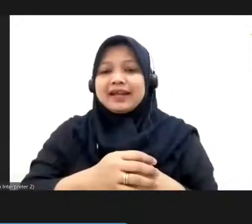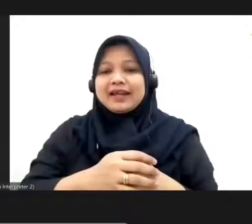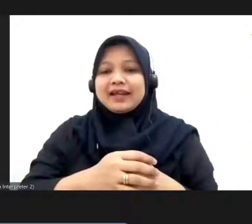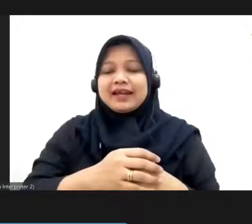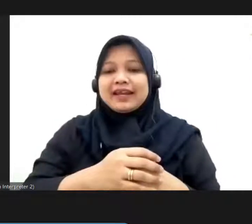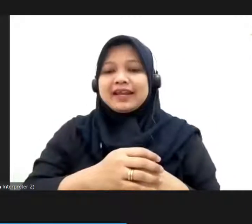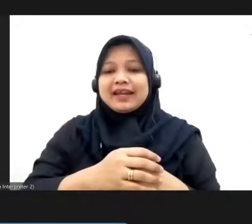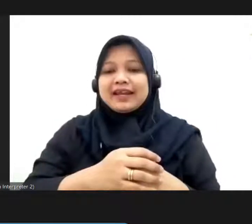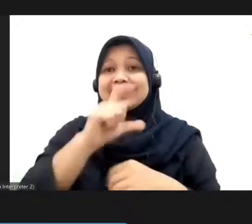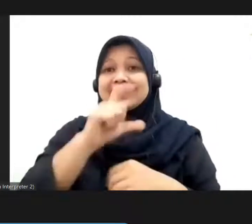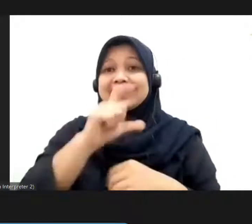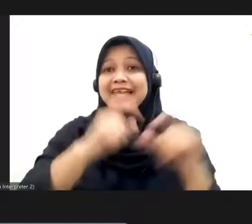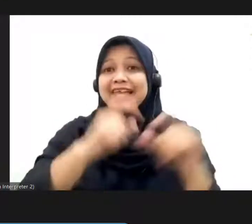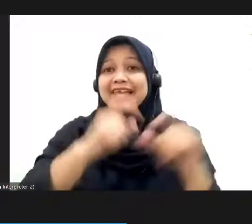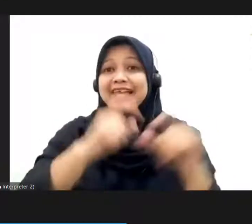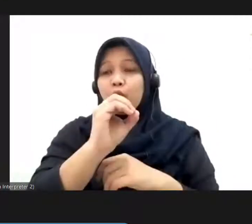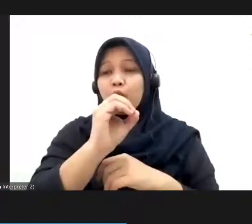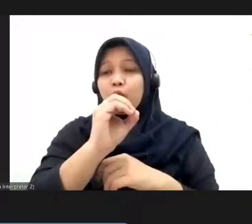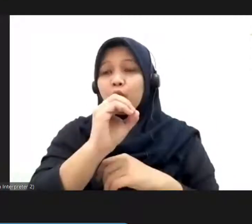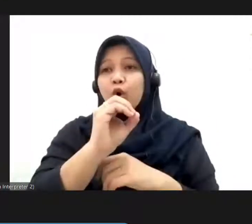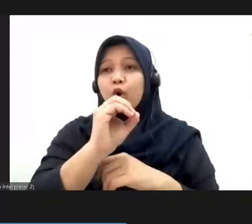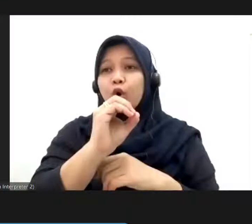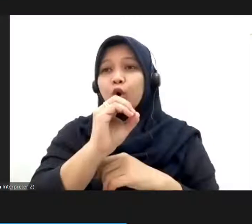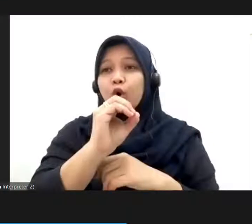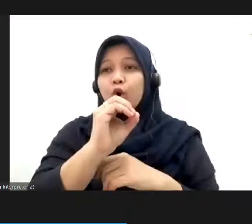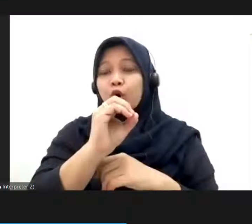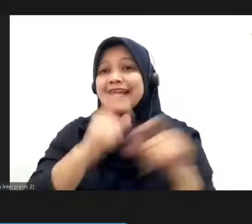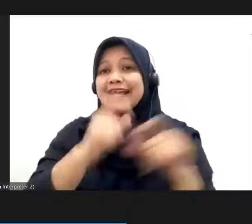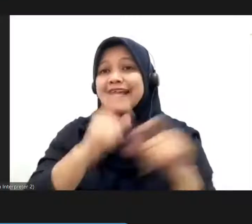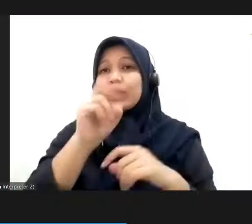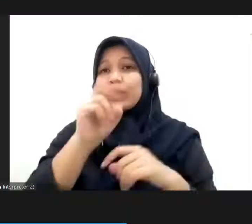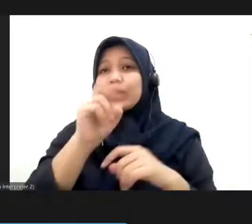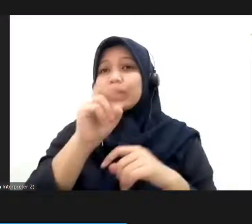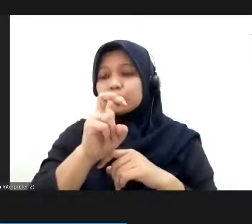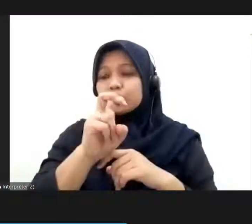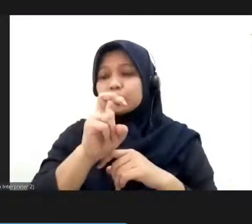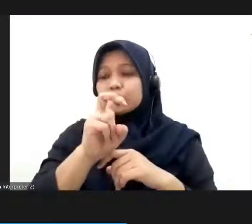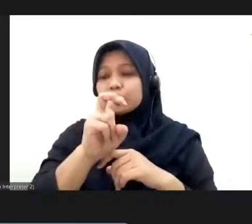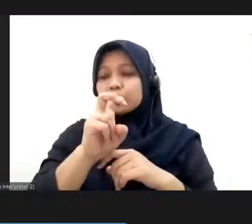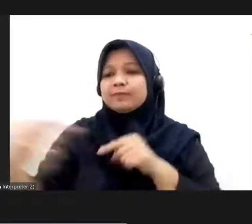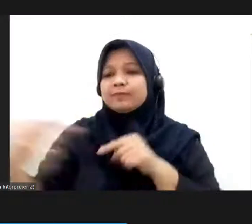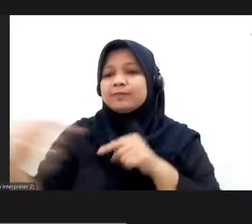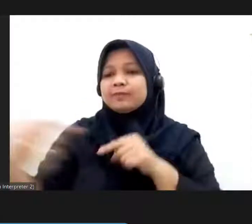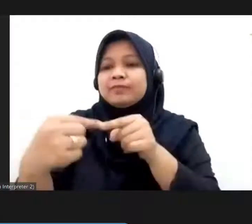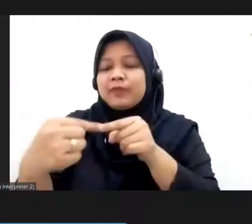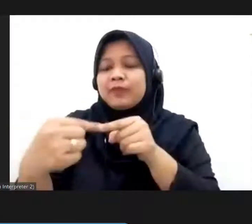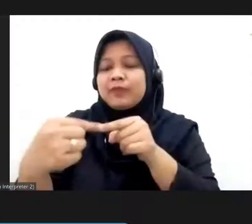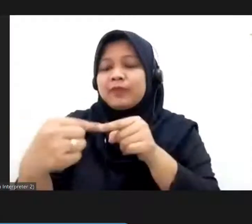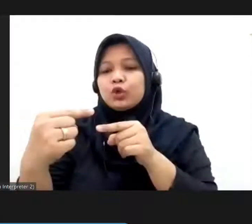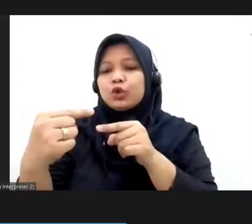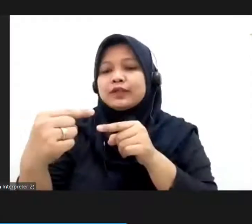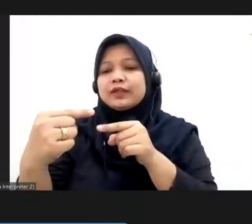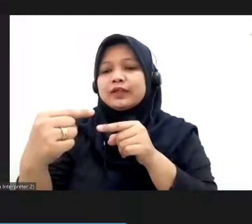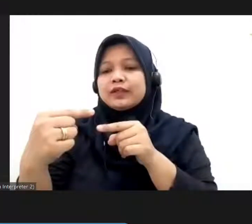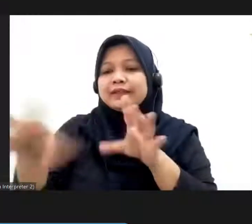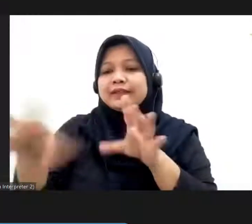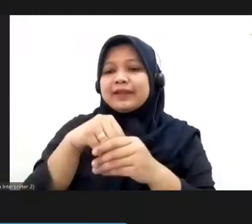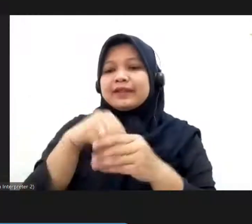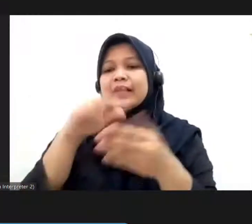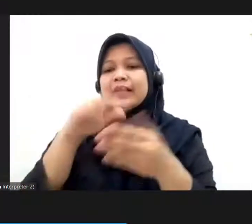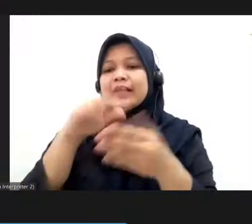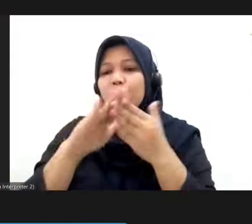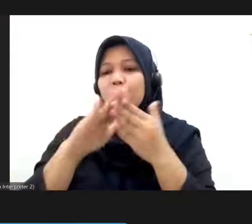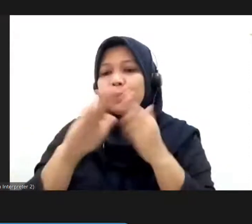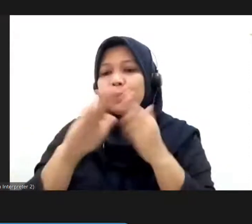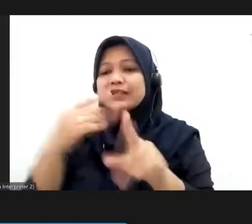very attached to is like the community engagement participations and community feedback mechanism. So this is what